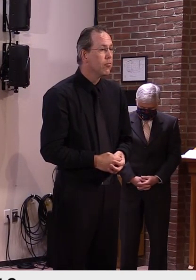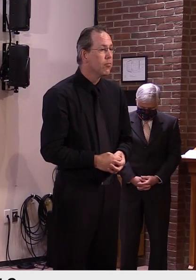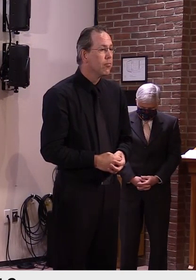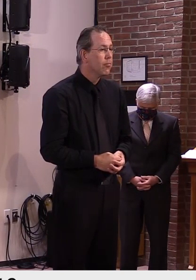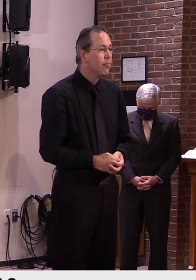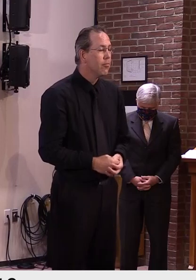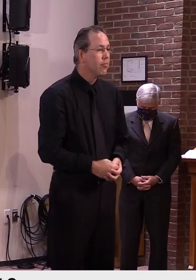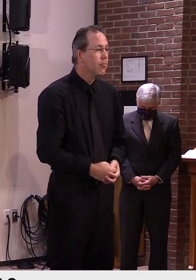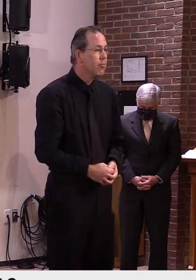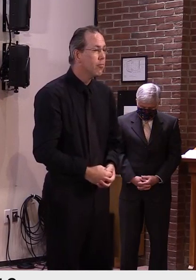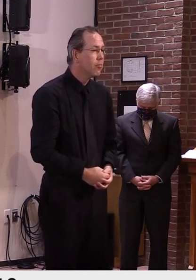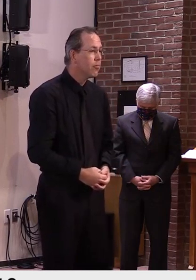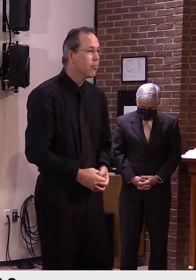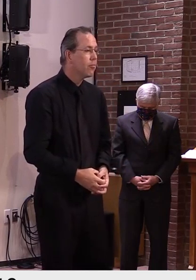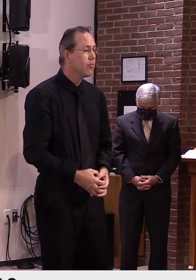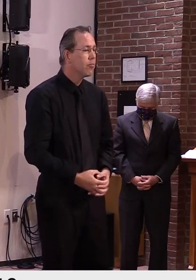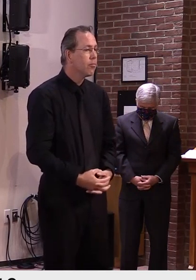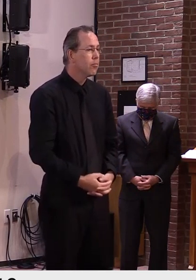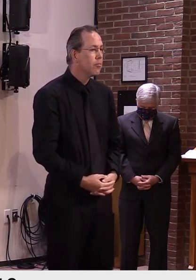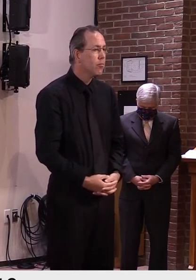I'm curious.